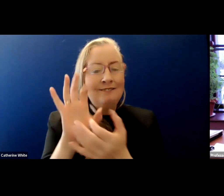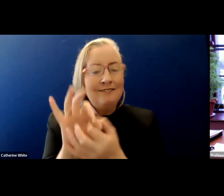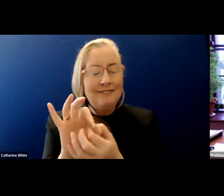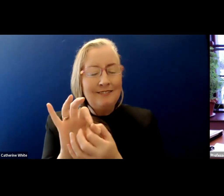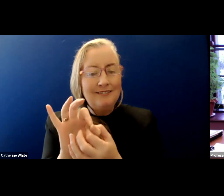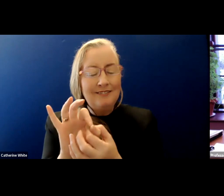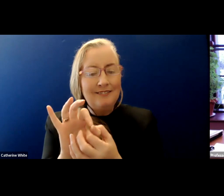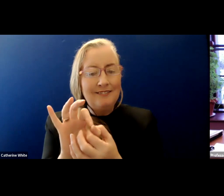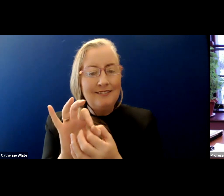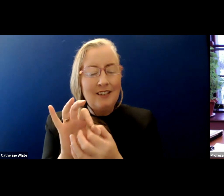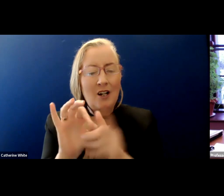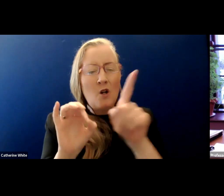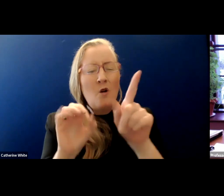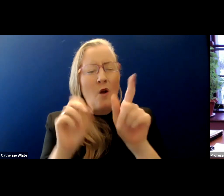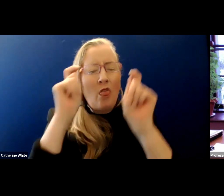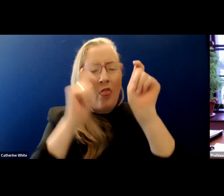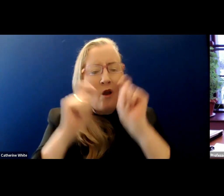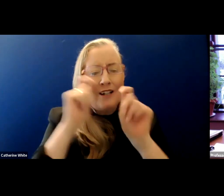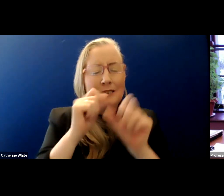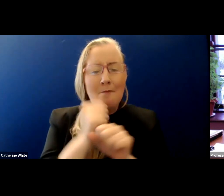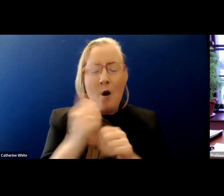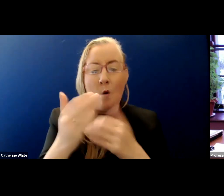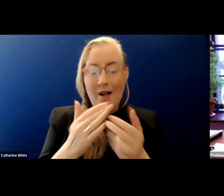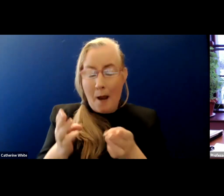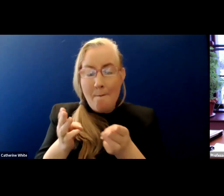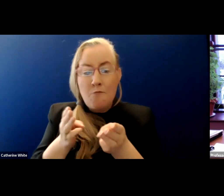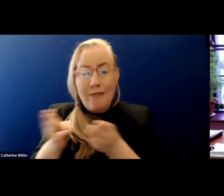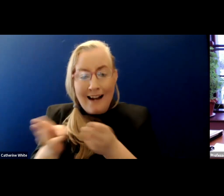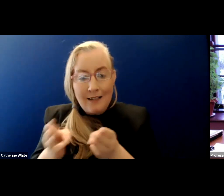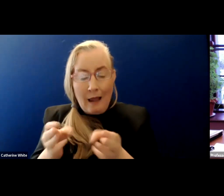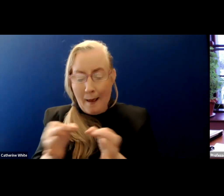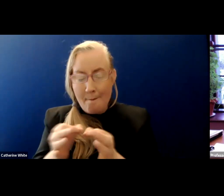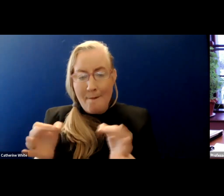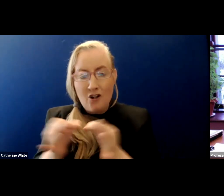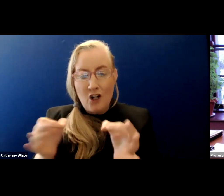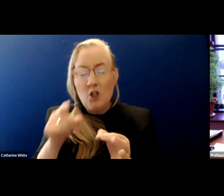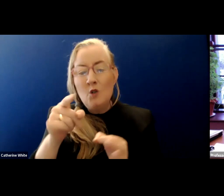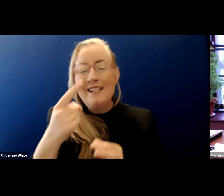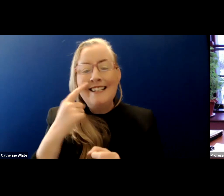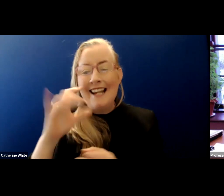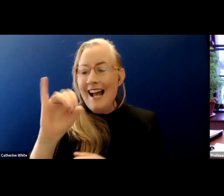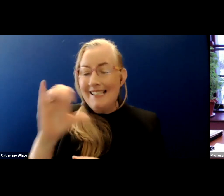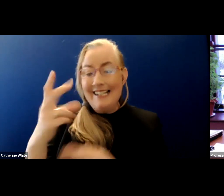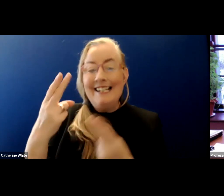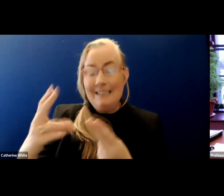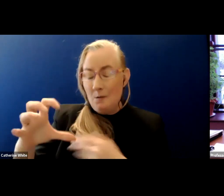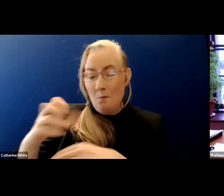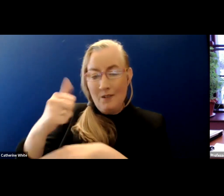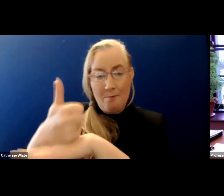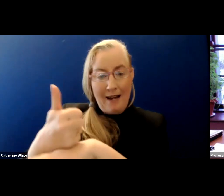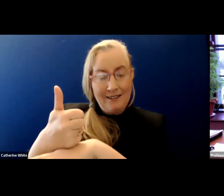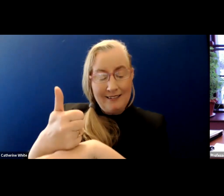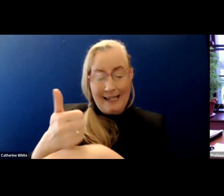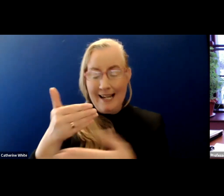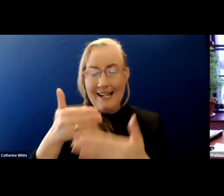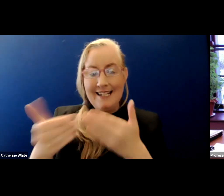to your thoughts on, I suppose, what are the practical measures that you see the ICC needing to put in place to